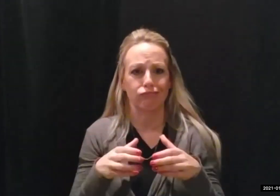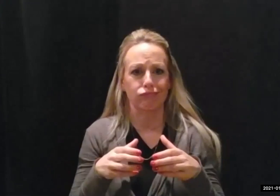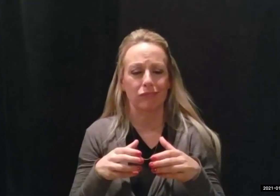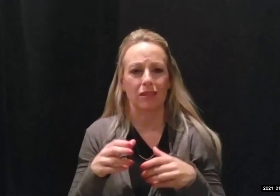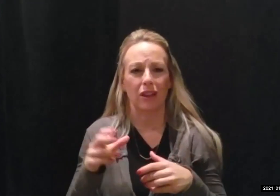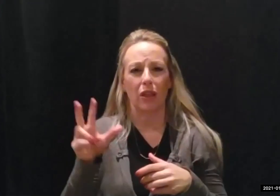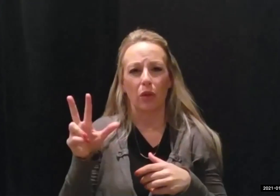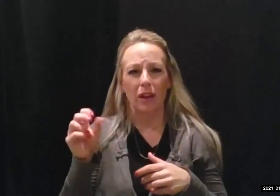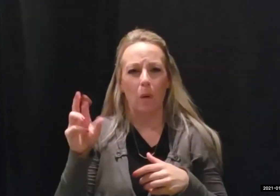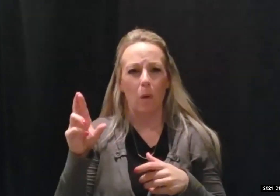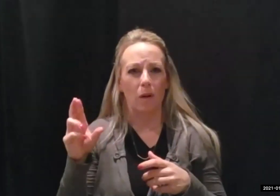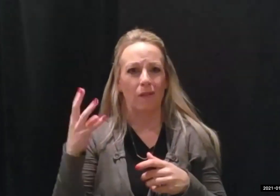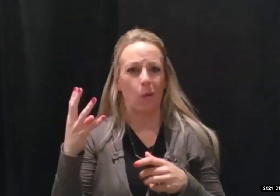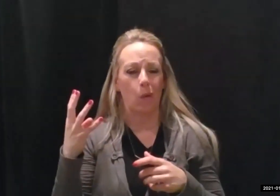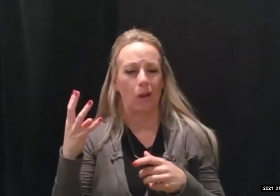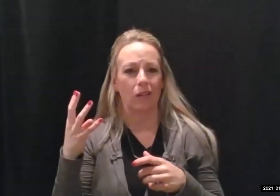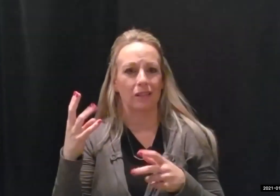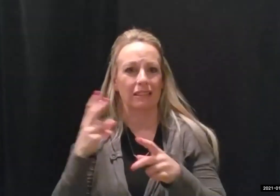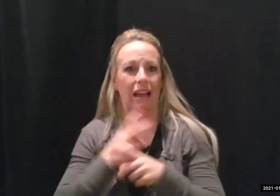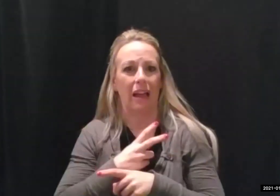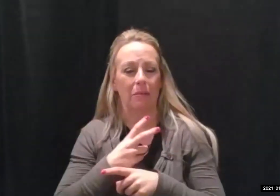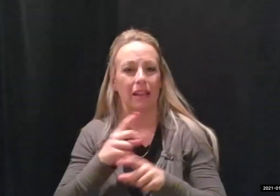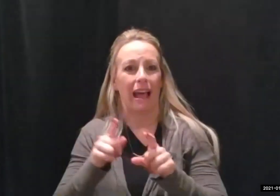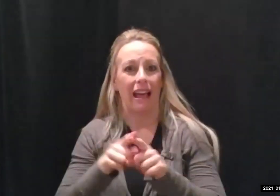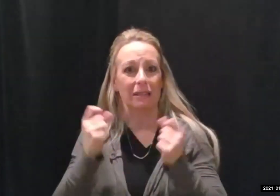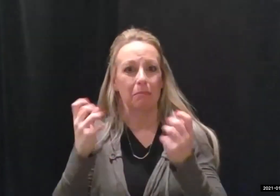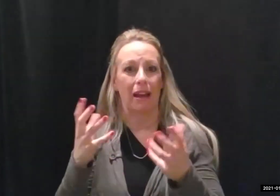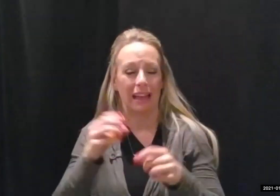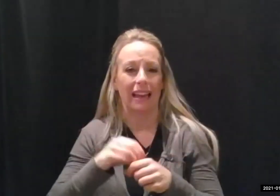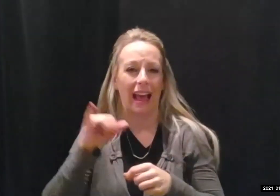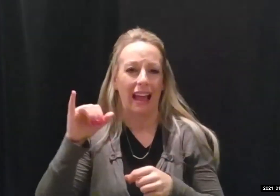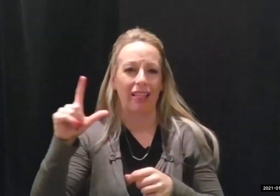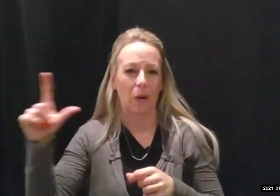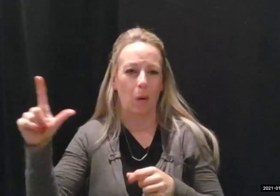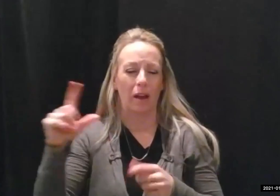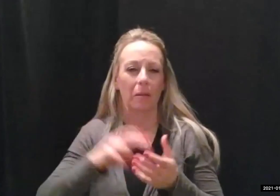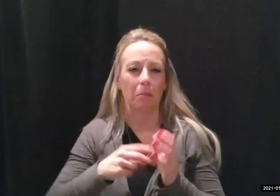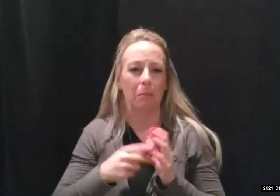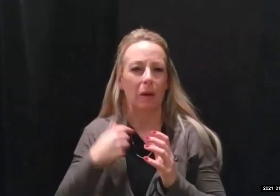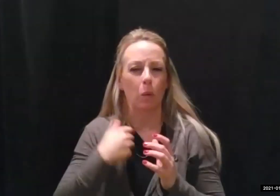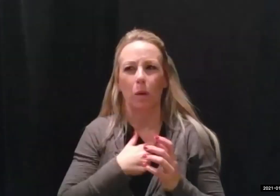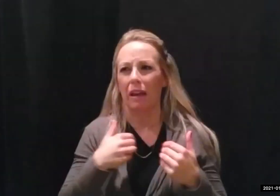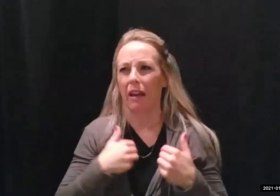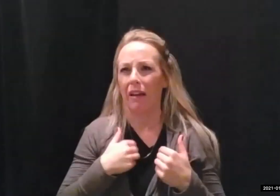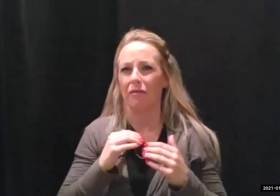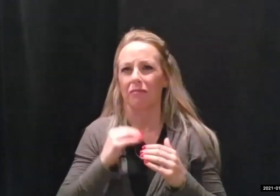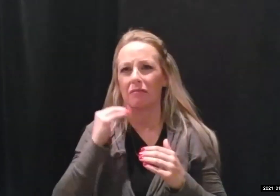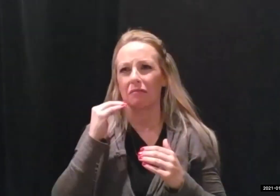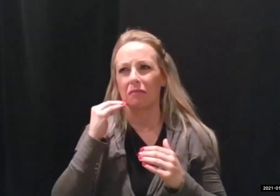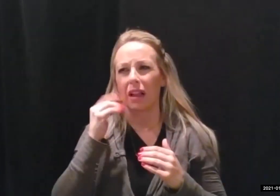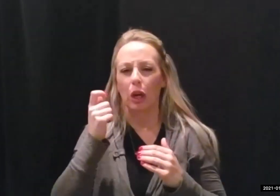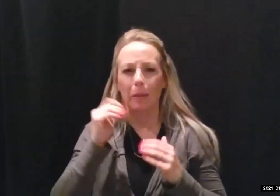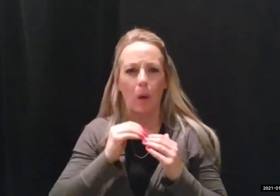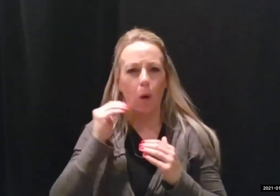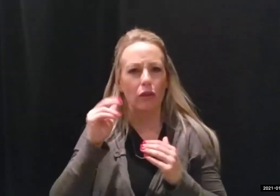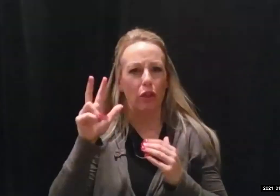3 or 4 times as many residents as Iowa does. We have a bit over 3 million people,